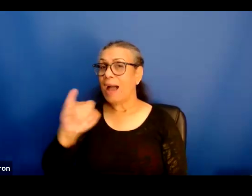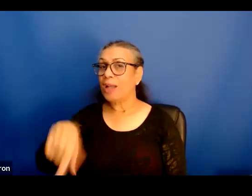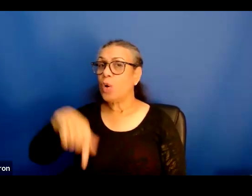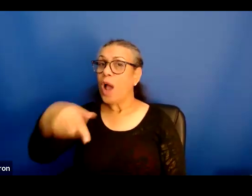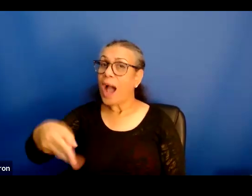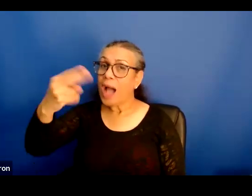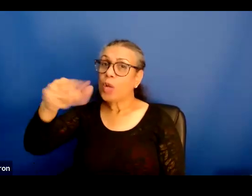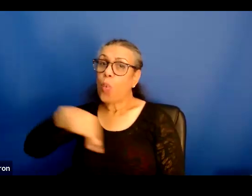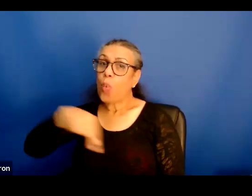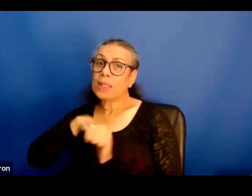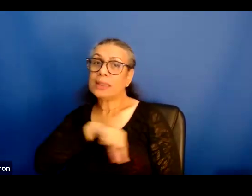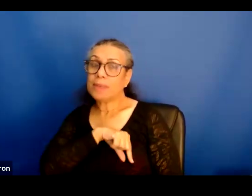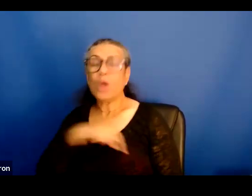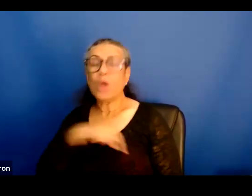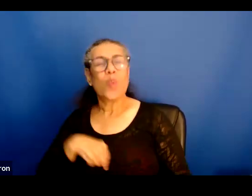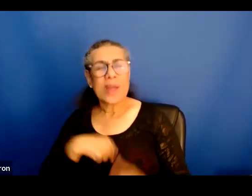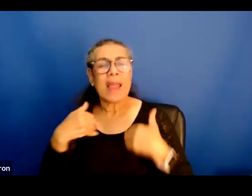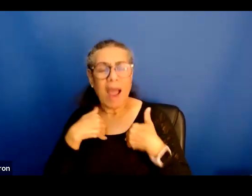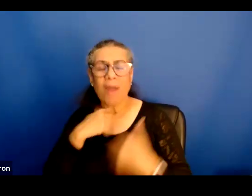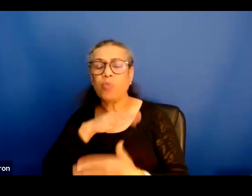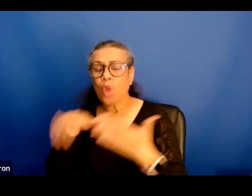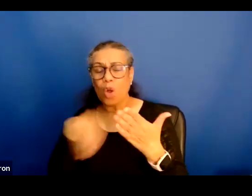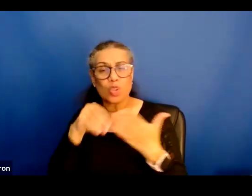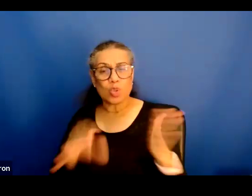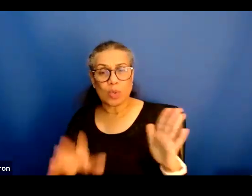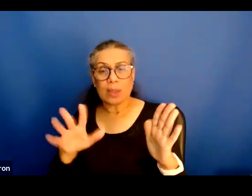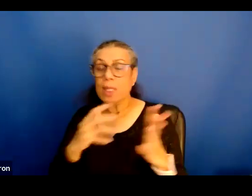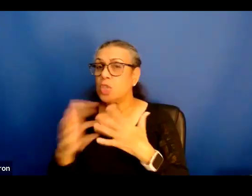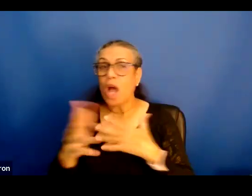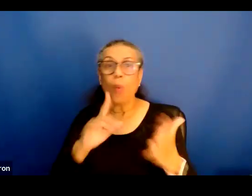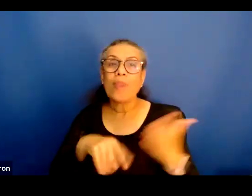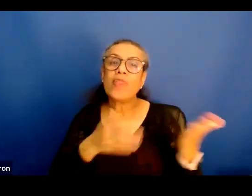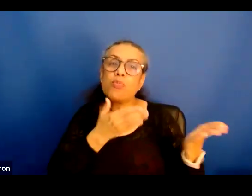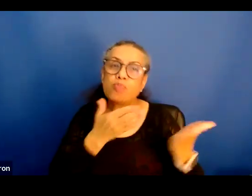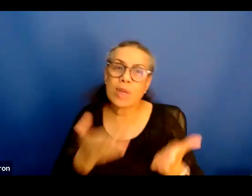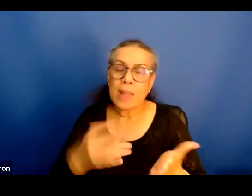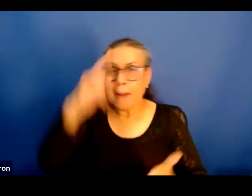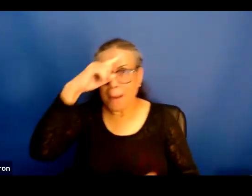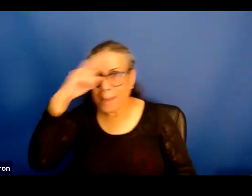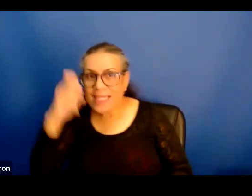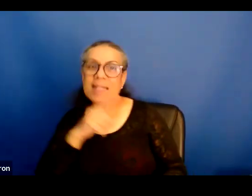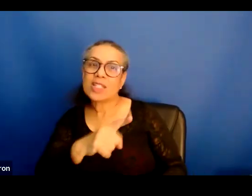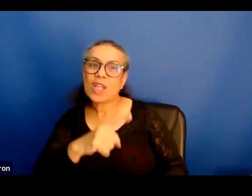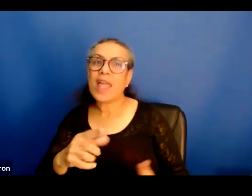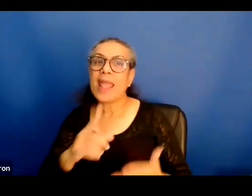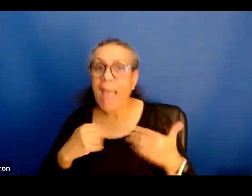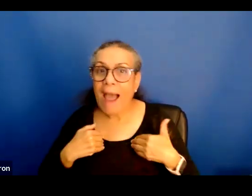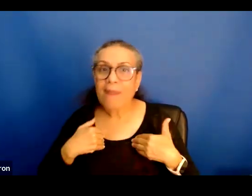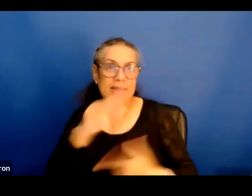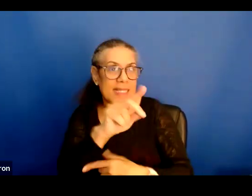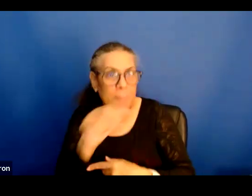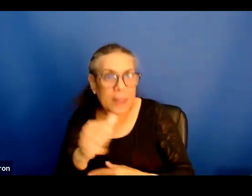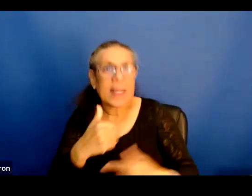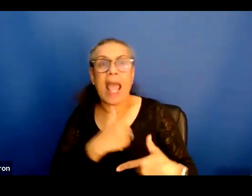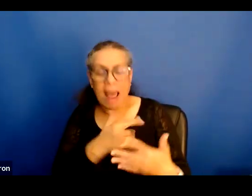is a success we have with all our students, not despite what they bring to the table, but because of what they bring to the table.